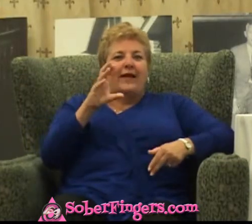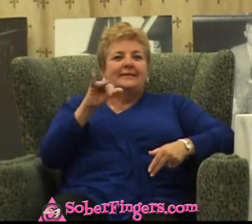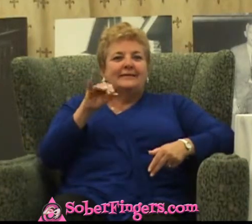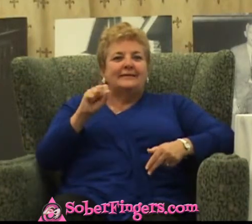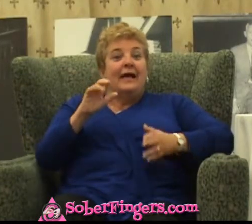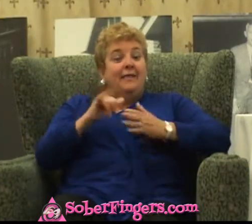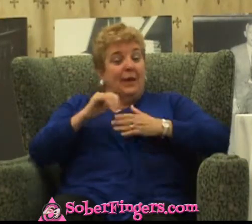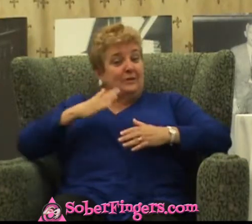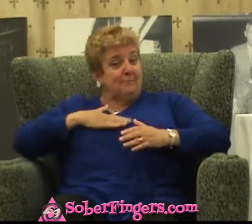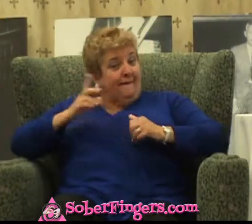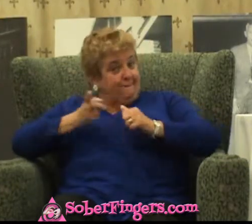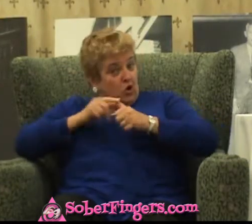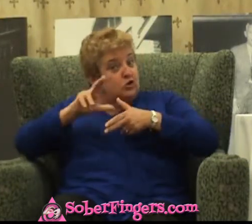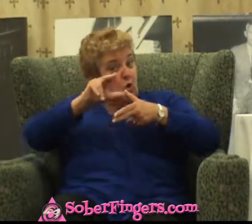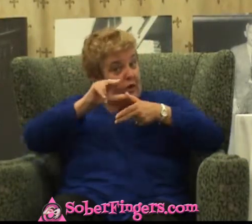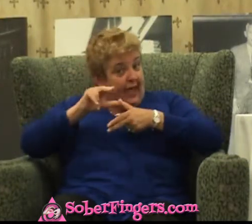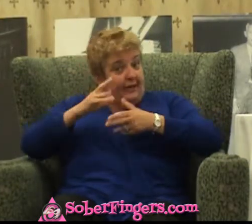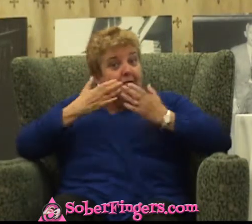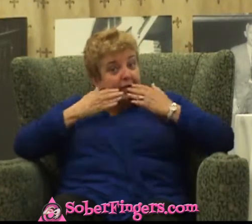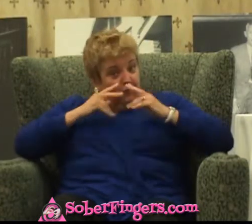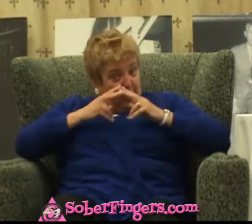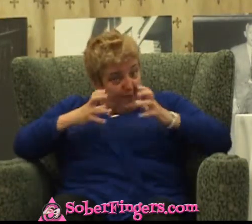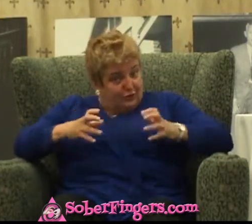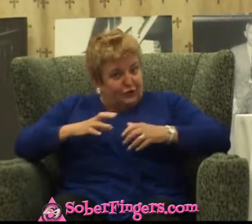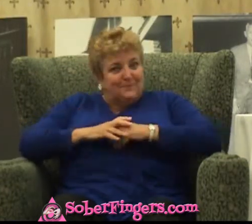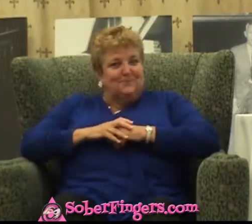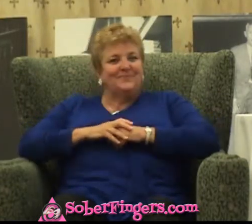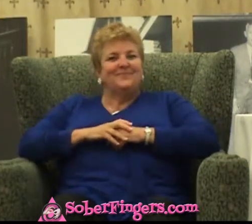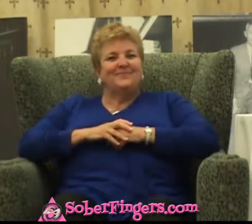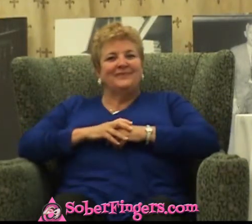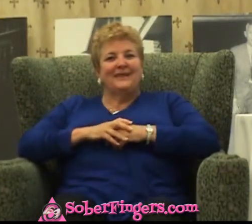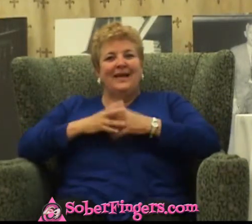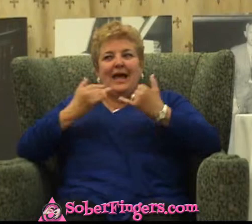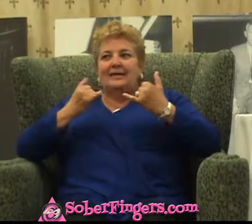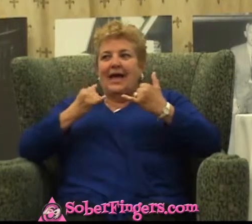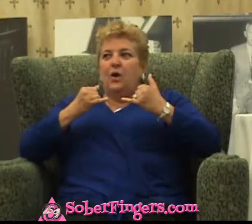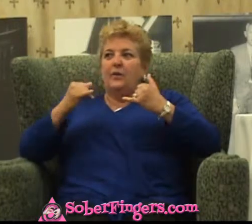you for that. And now it's 100-degree heat, which I want to thank you for too.